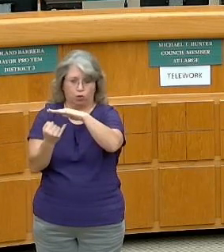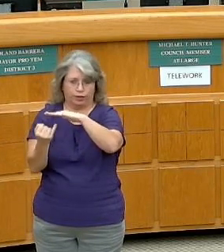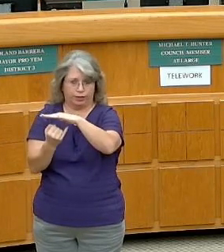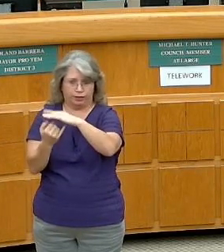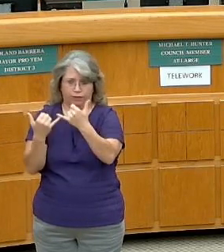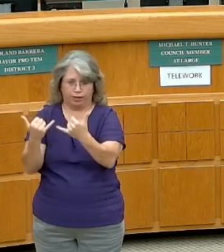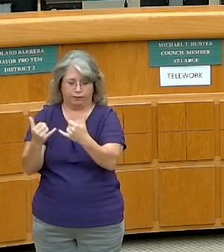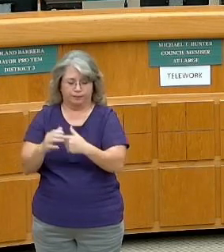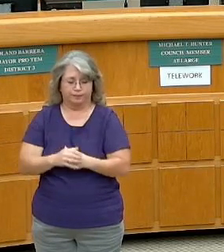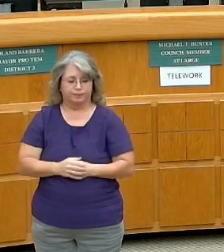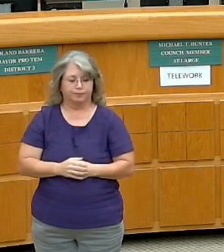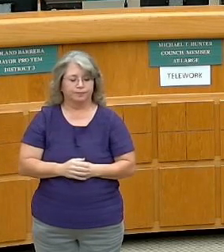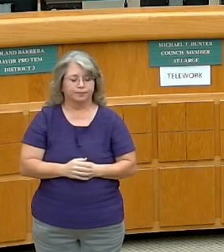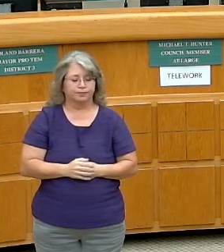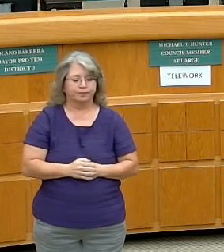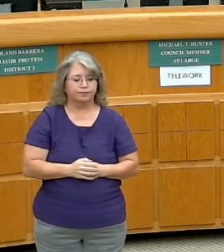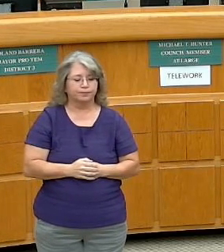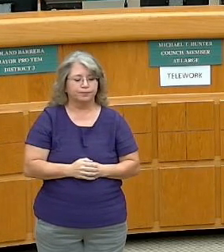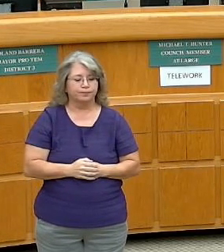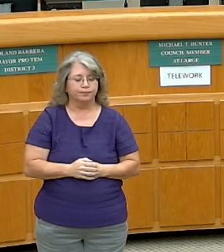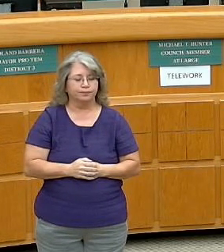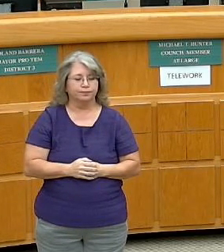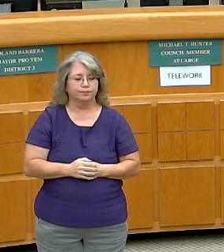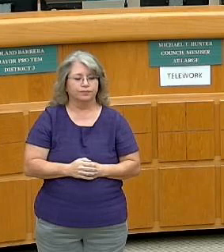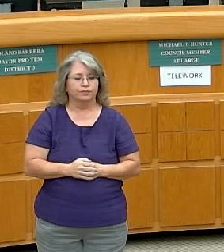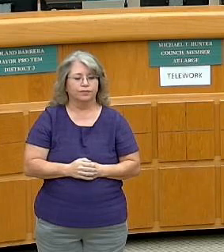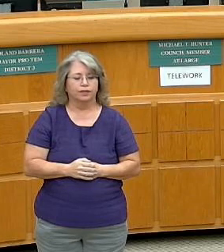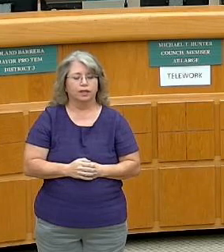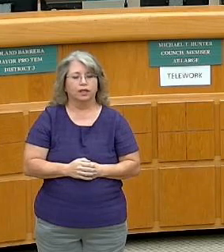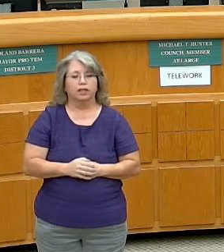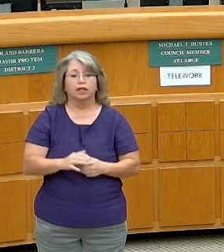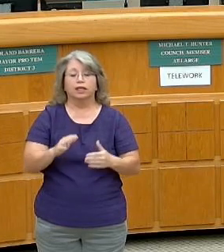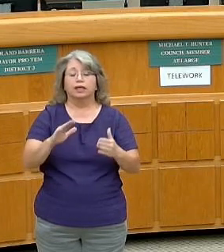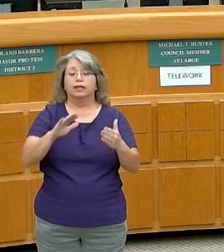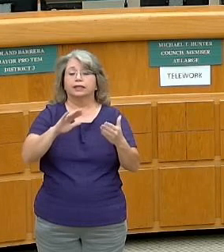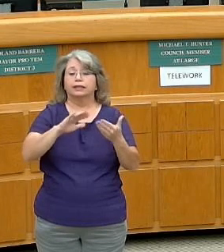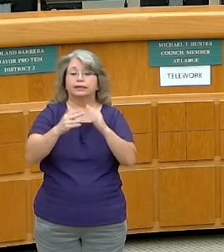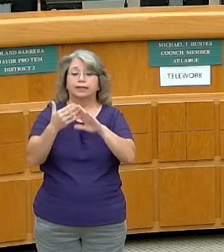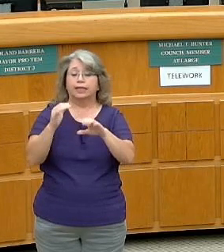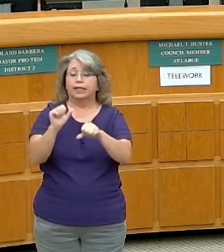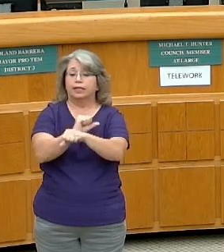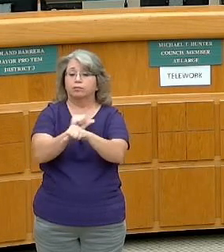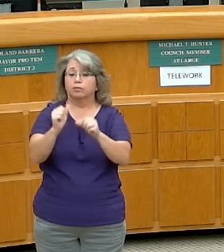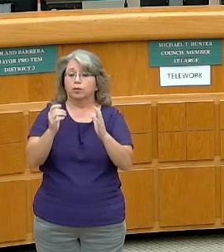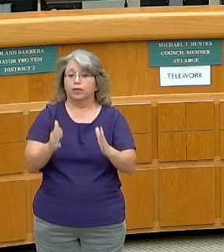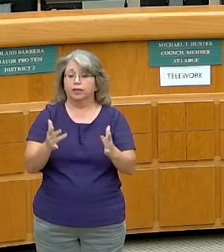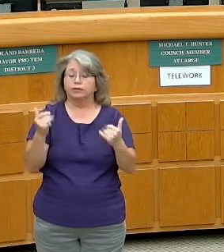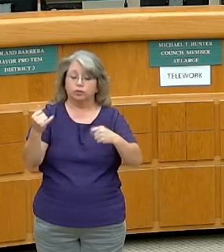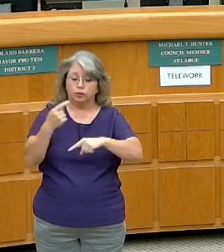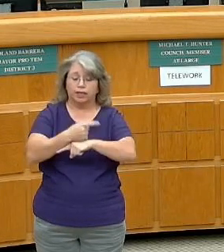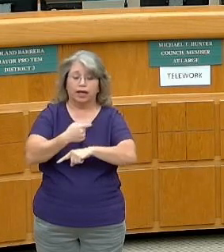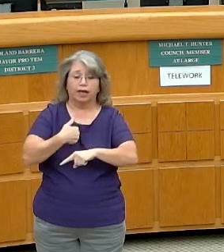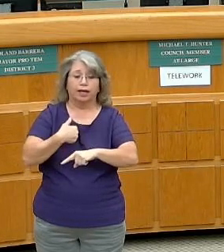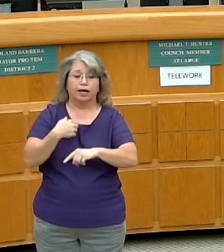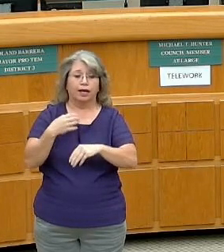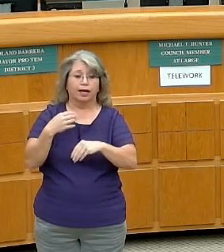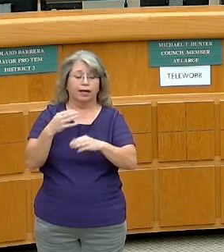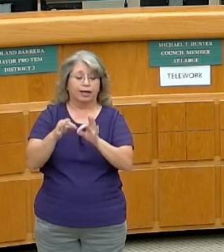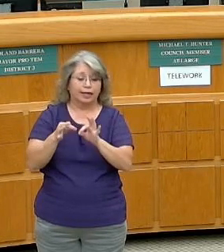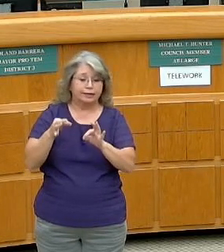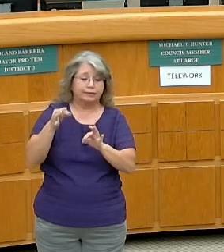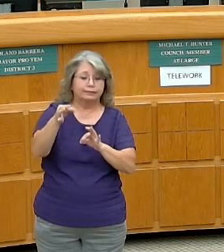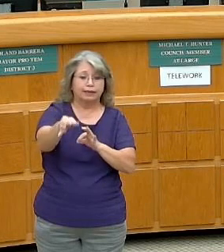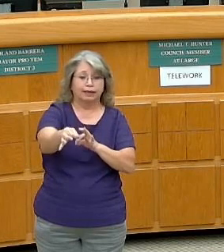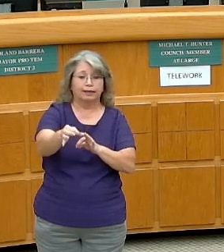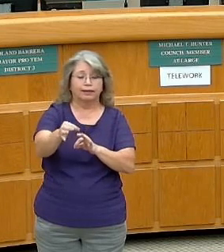quarantine. On the same line of city employees, today I extended a directive that we issued some time